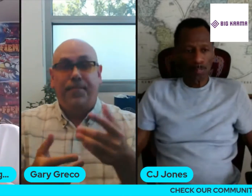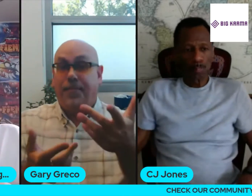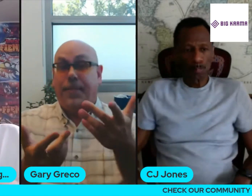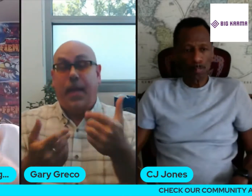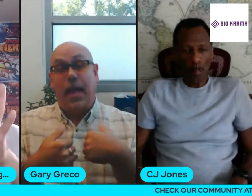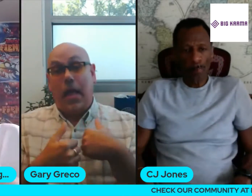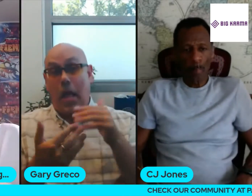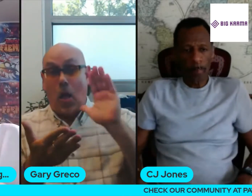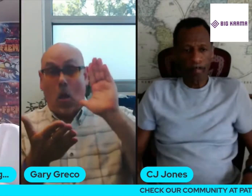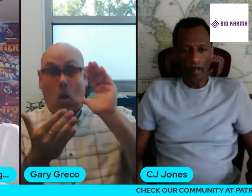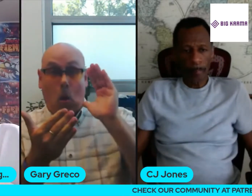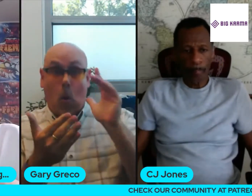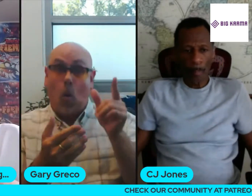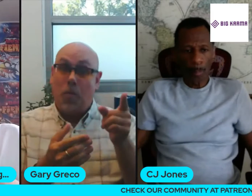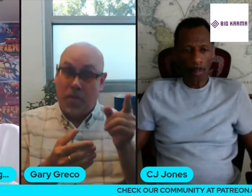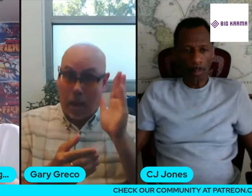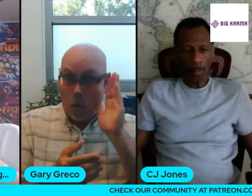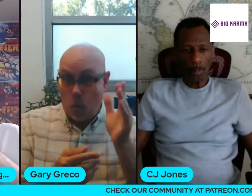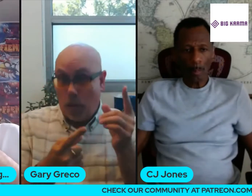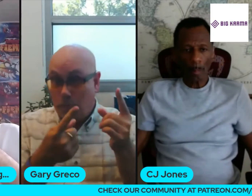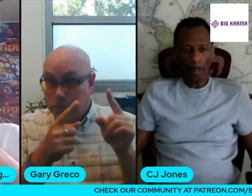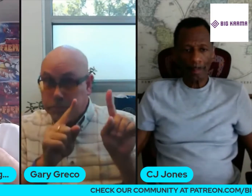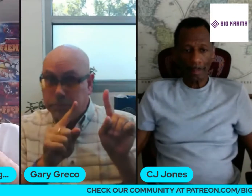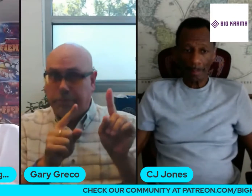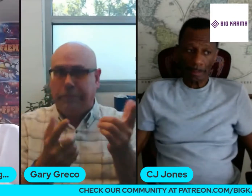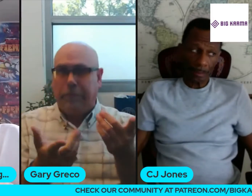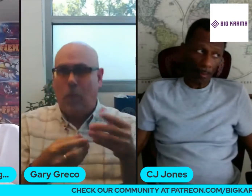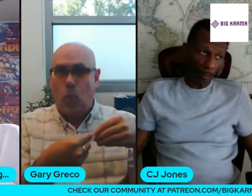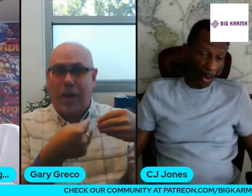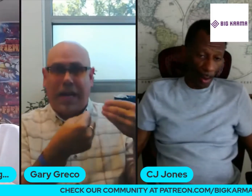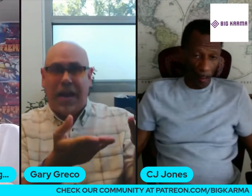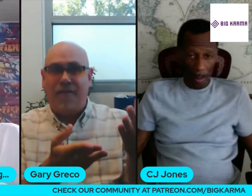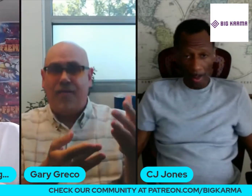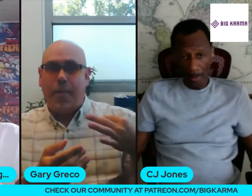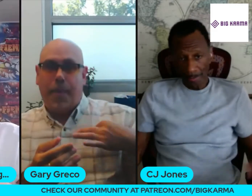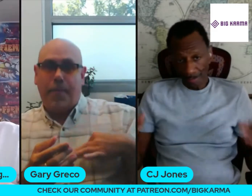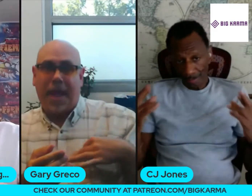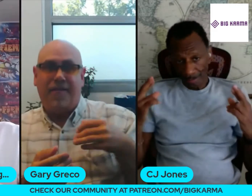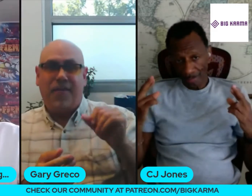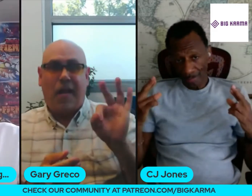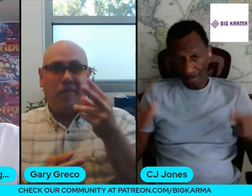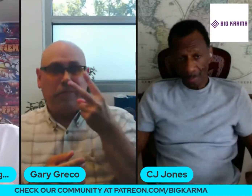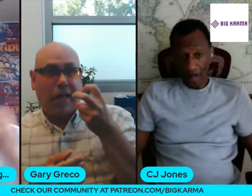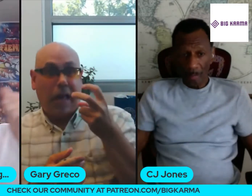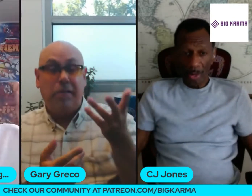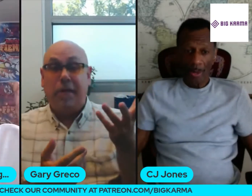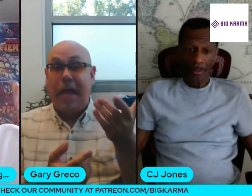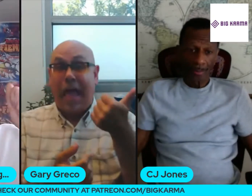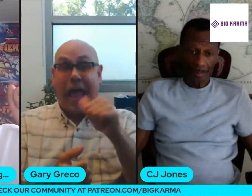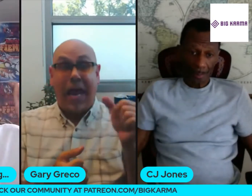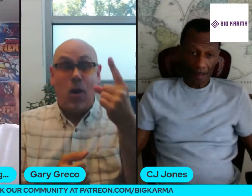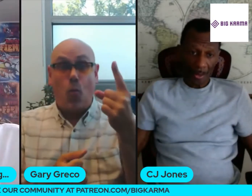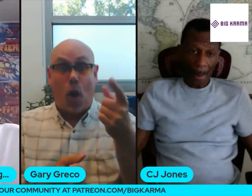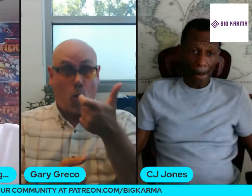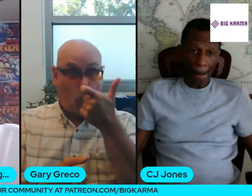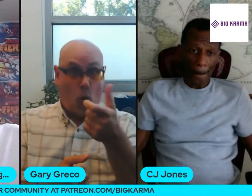of the doubt. And if anybody at Netflix is watching this, they can call you.